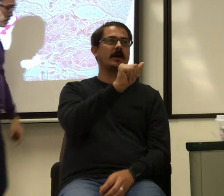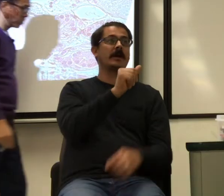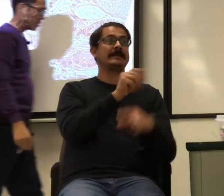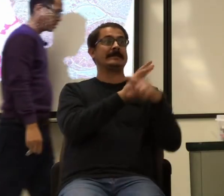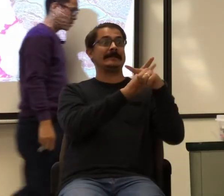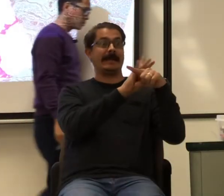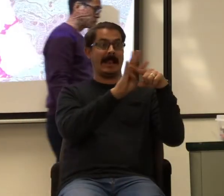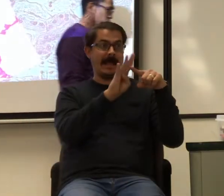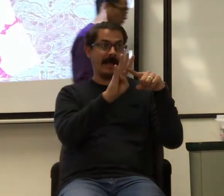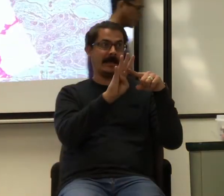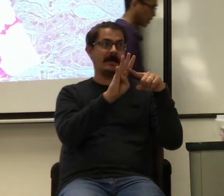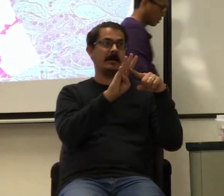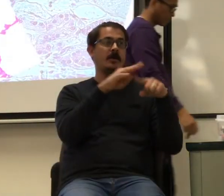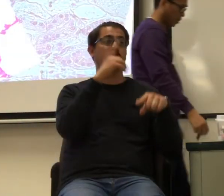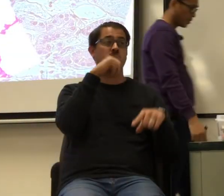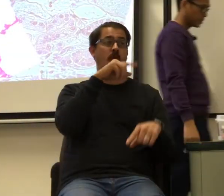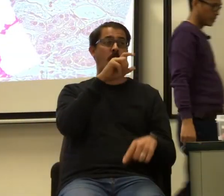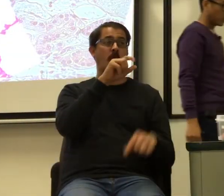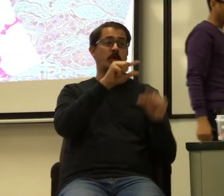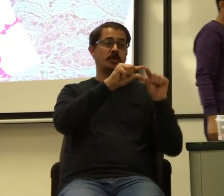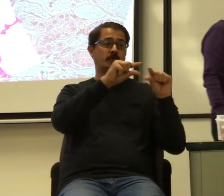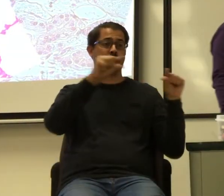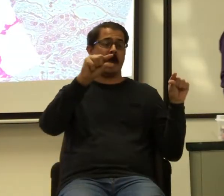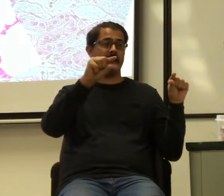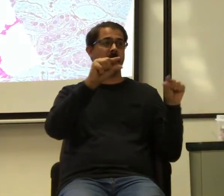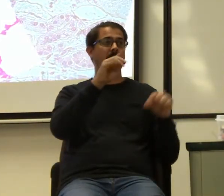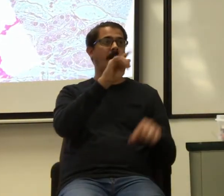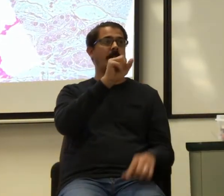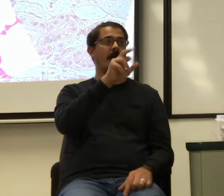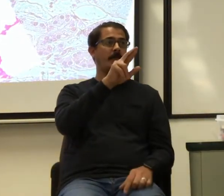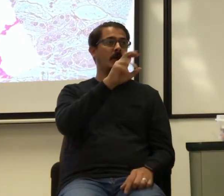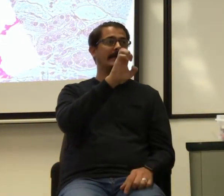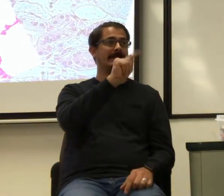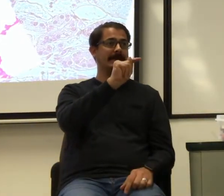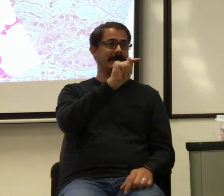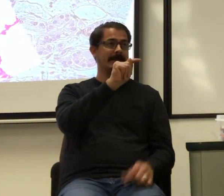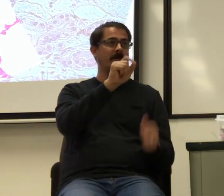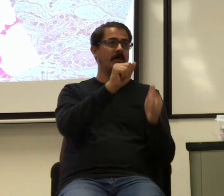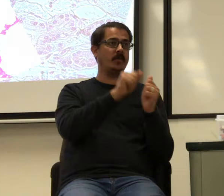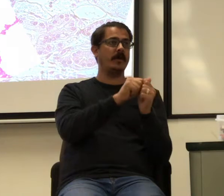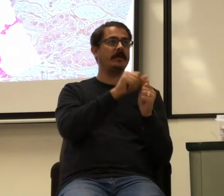ciliated, pseudostratified columnar ET with goblet cells, that whole thing, but